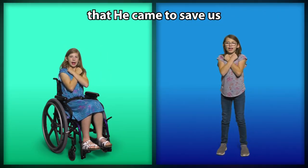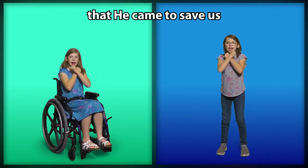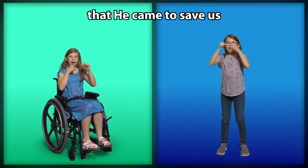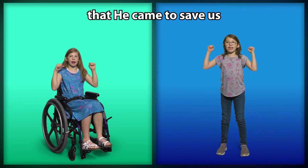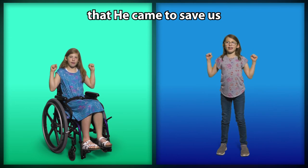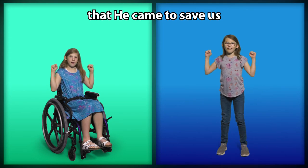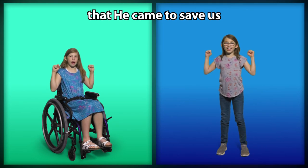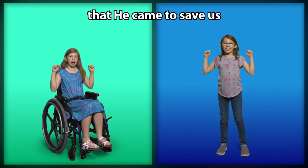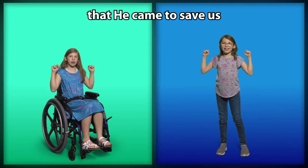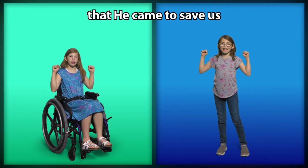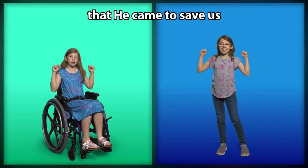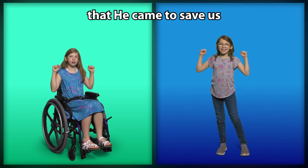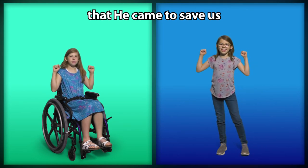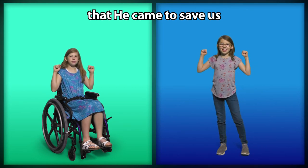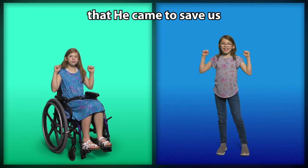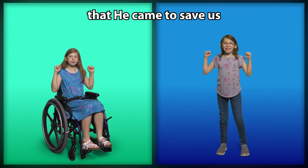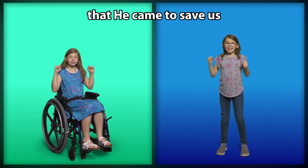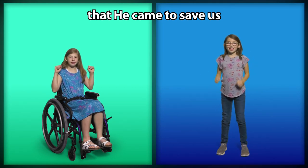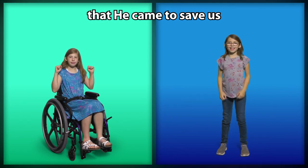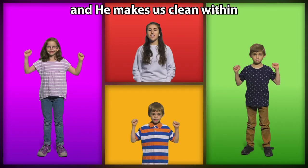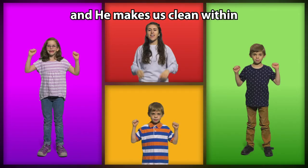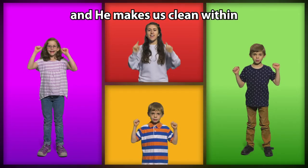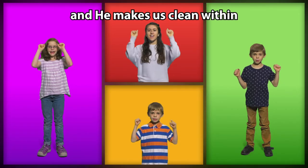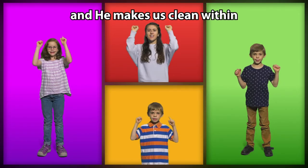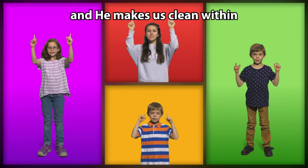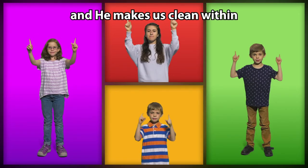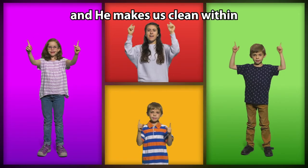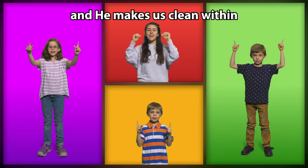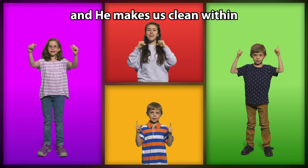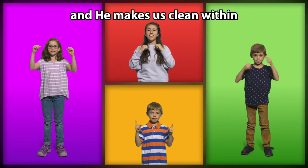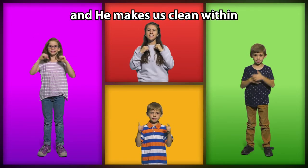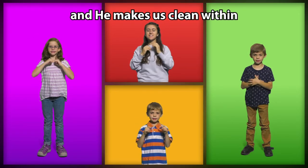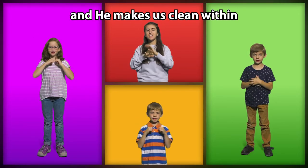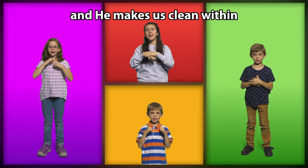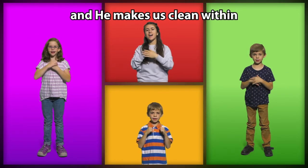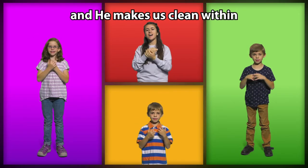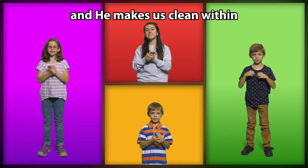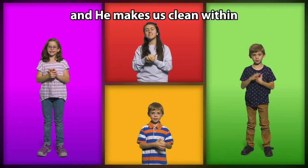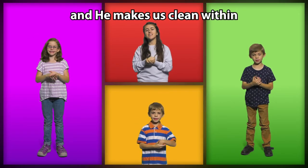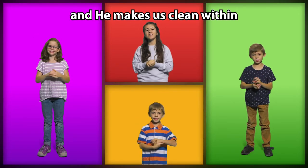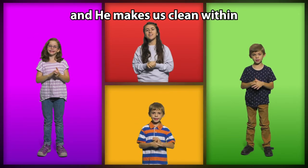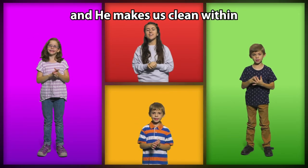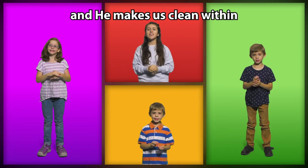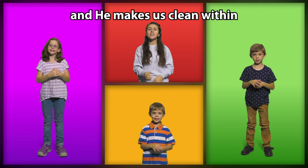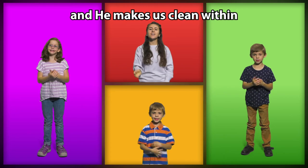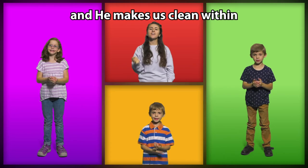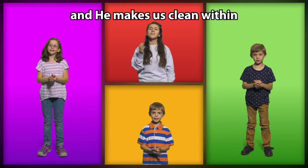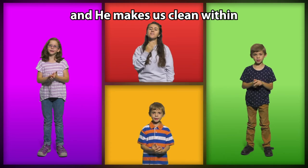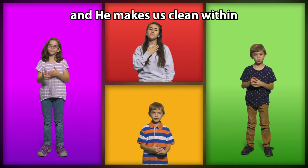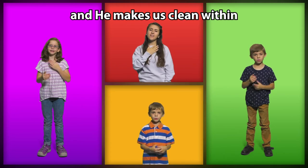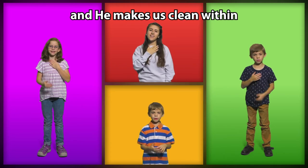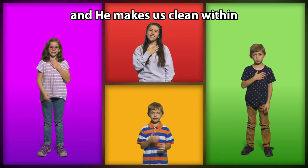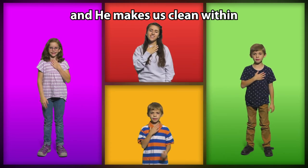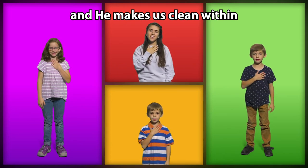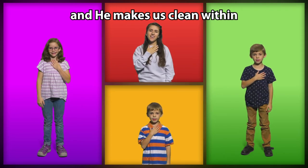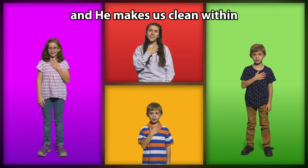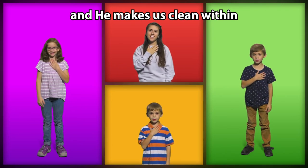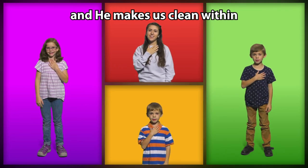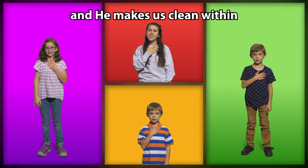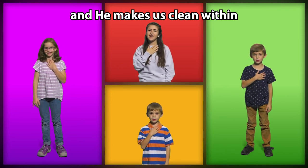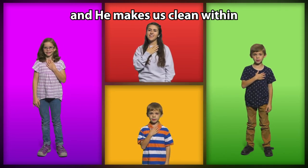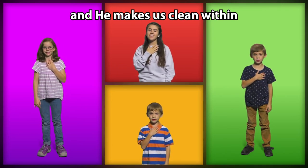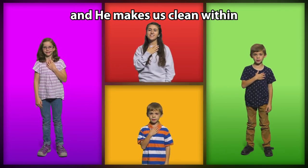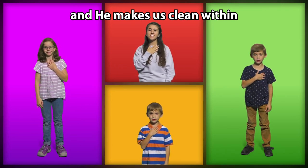to save us and He makes us cling within.